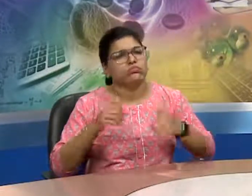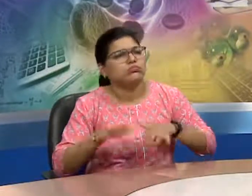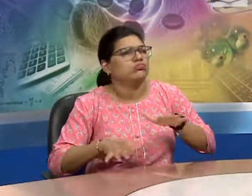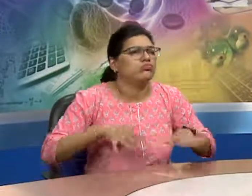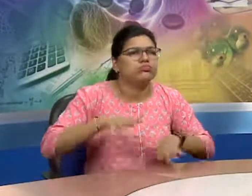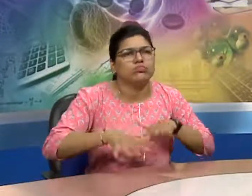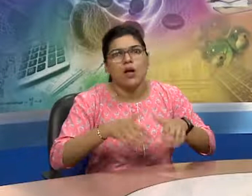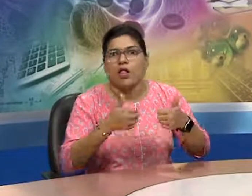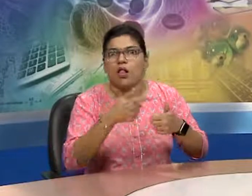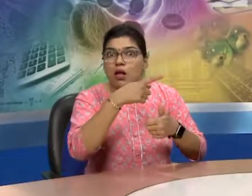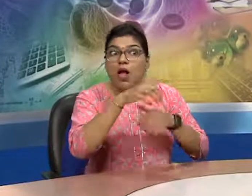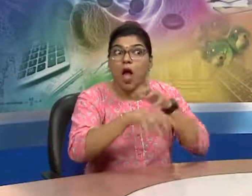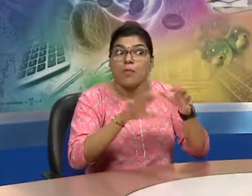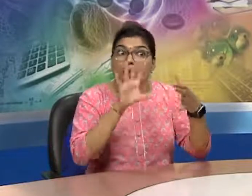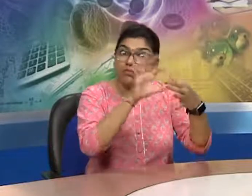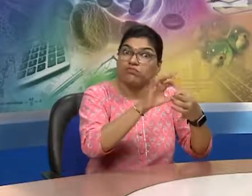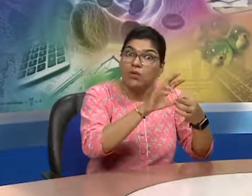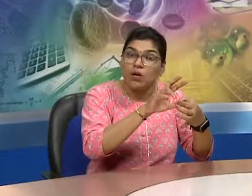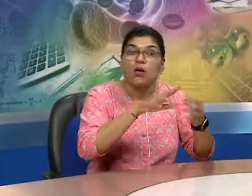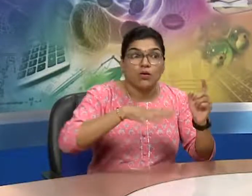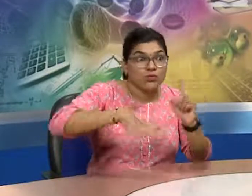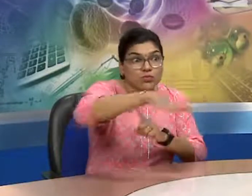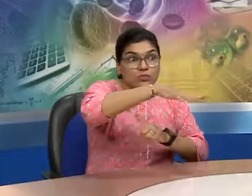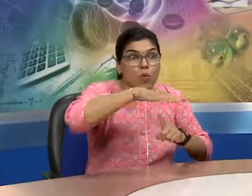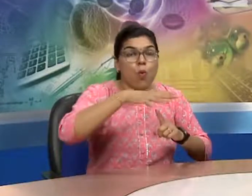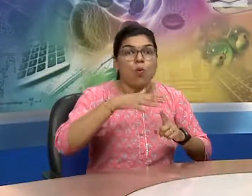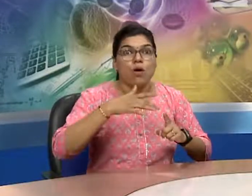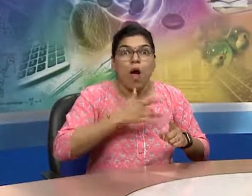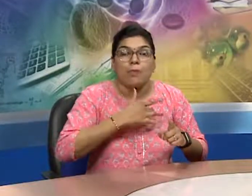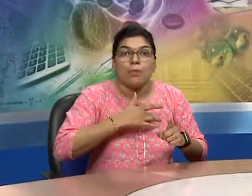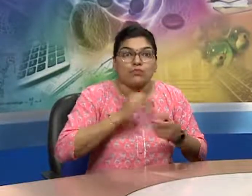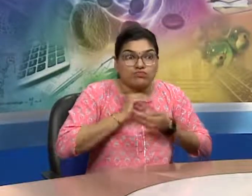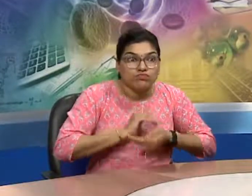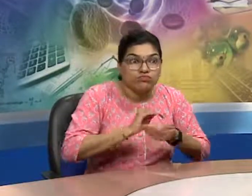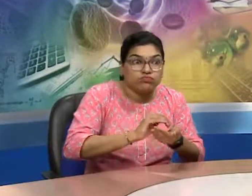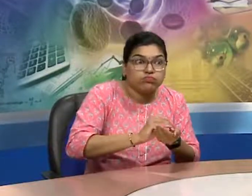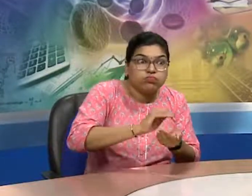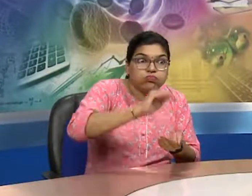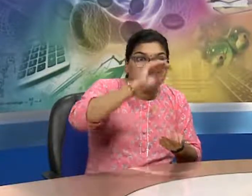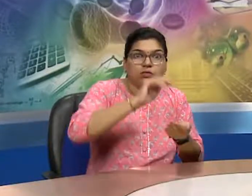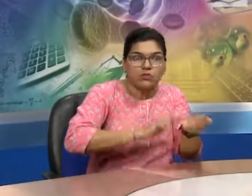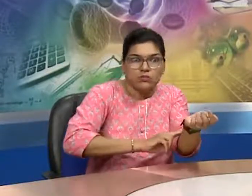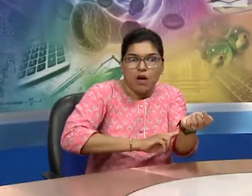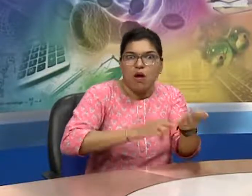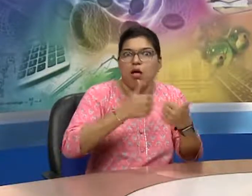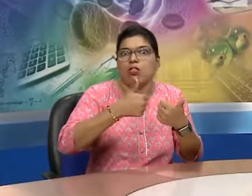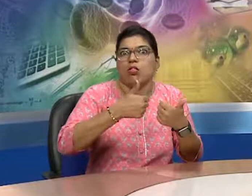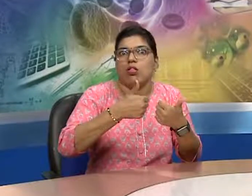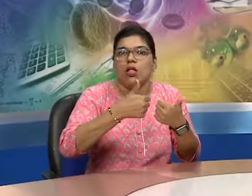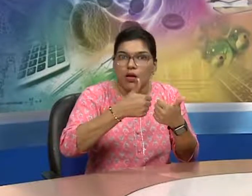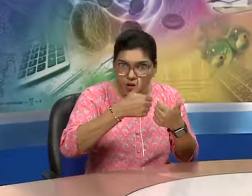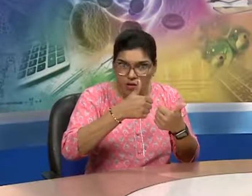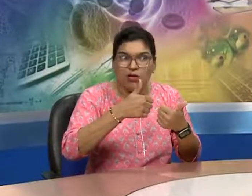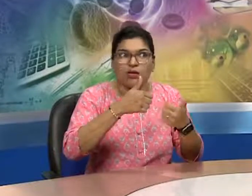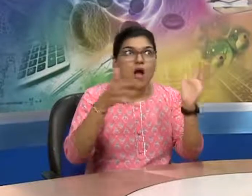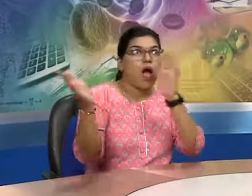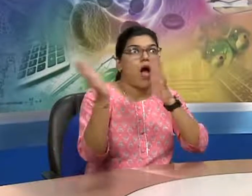in cold weather, you can see the image of the bear, B-E-A-R, bear. The bear